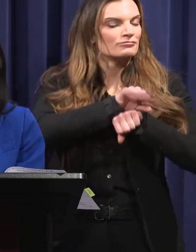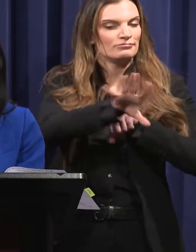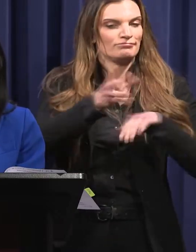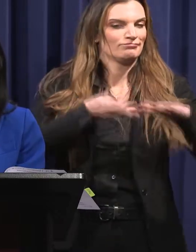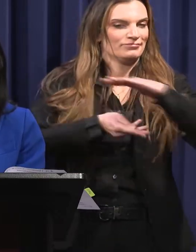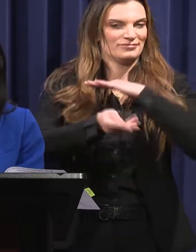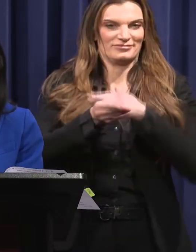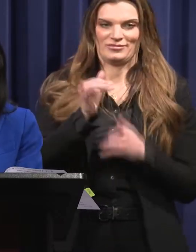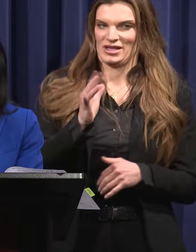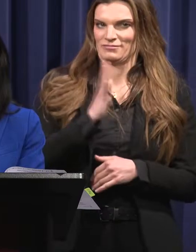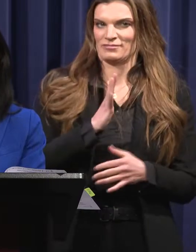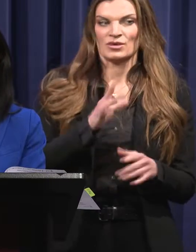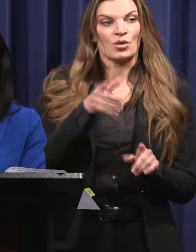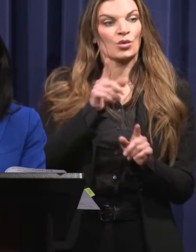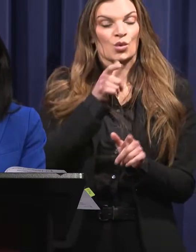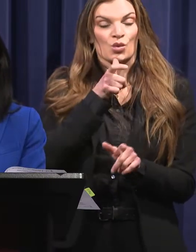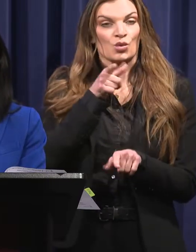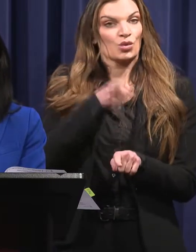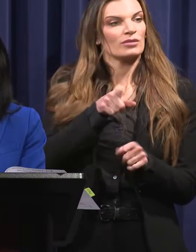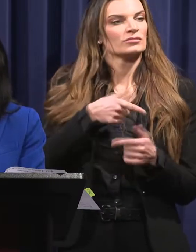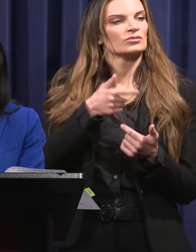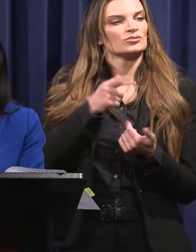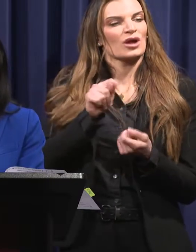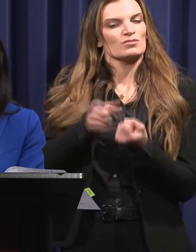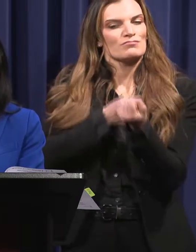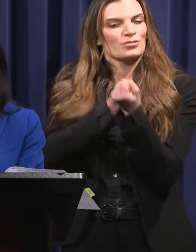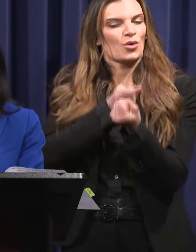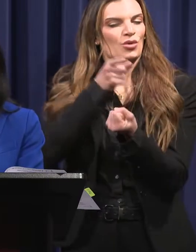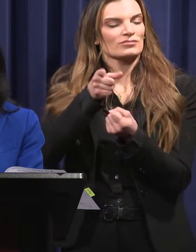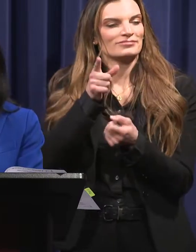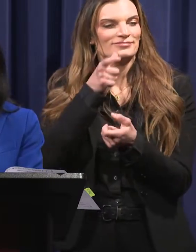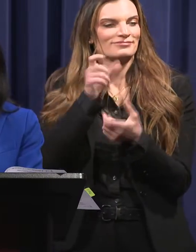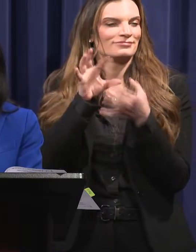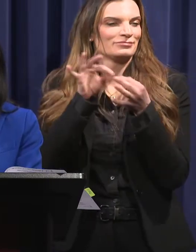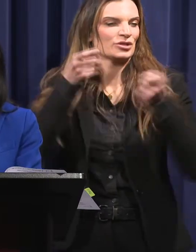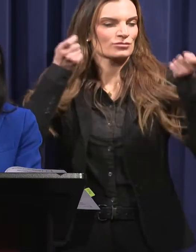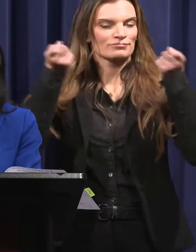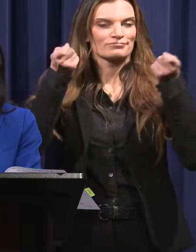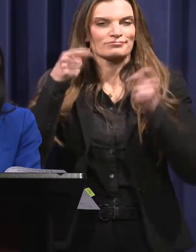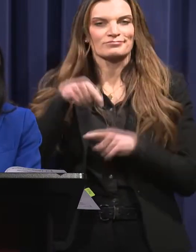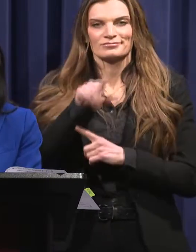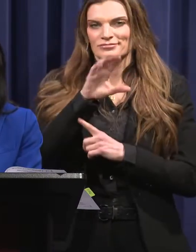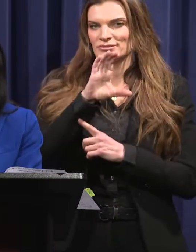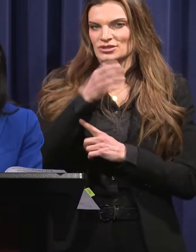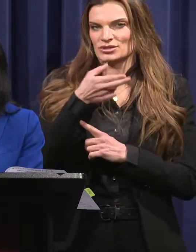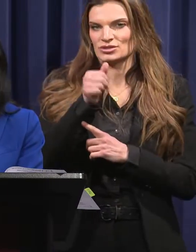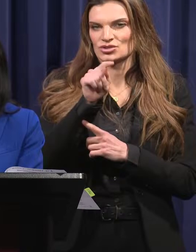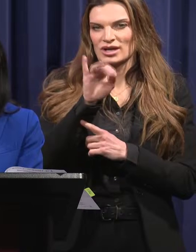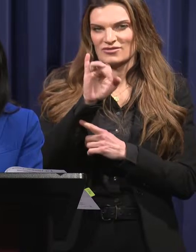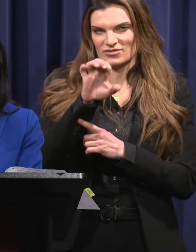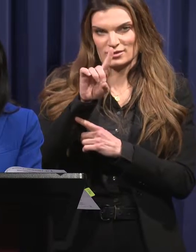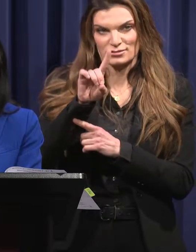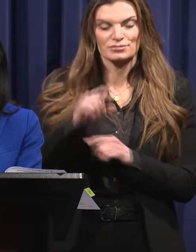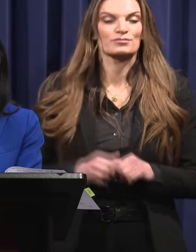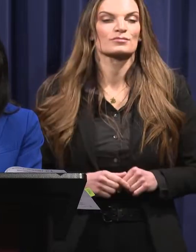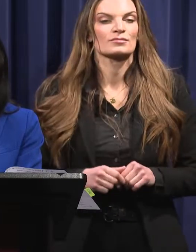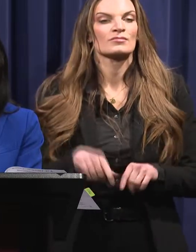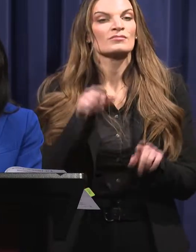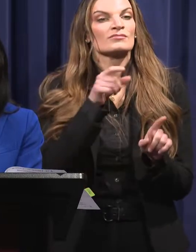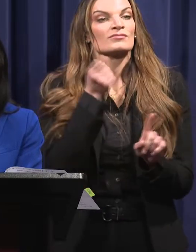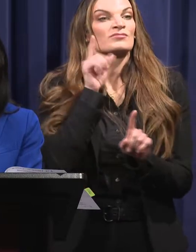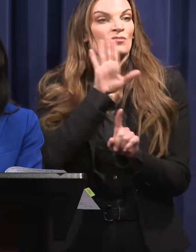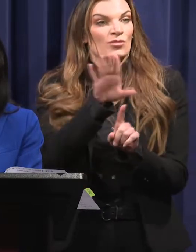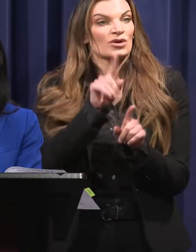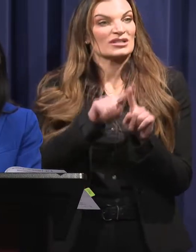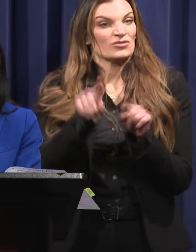then Speaker Chatfield. The Menards held leadership roles in both the House of Representatives and their independent consulting